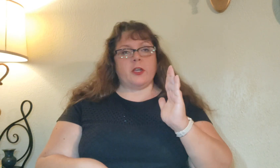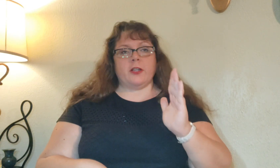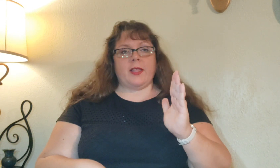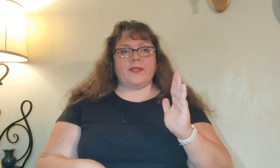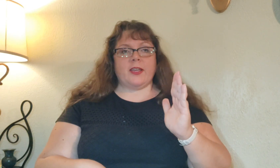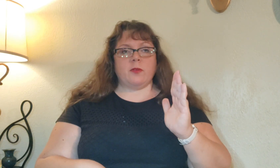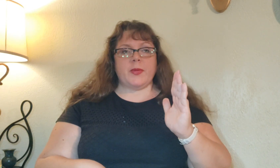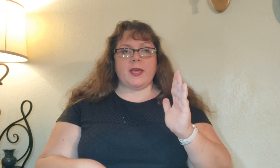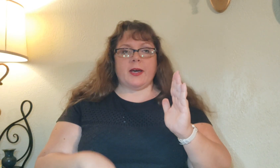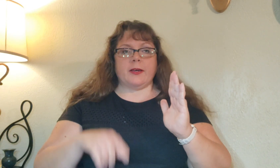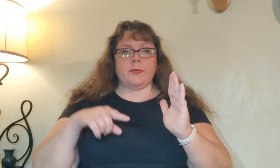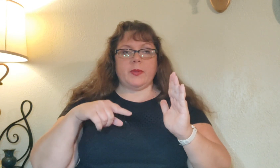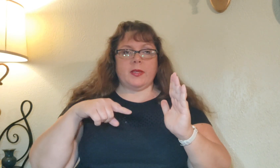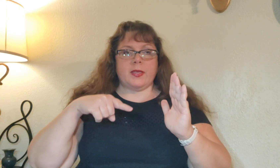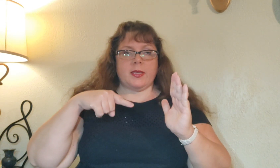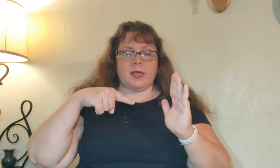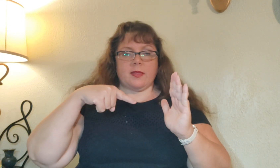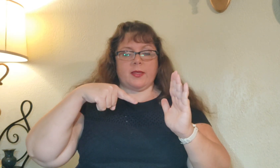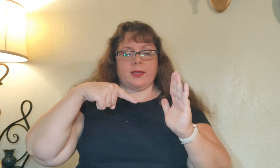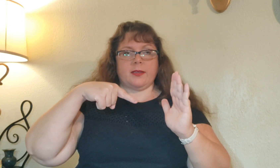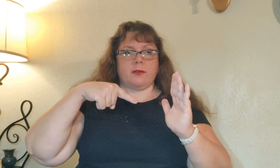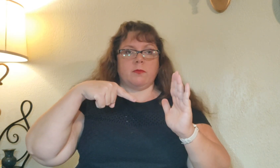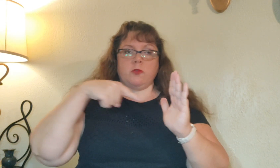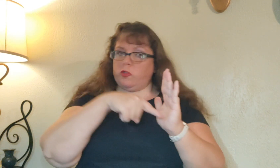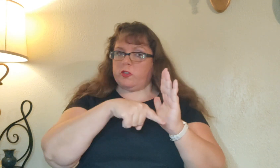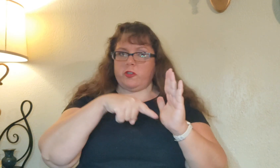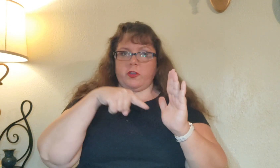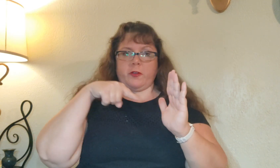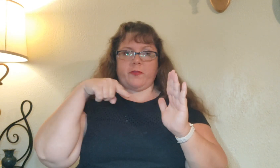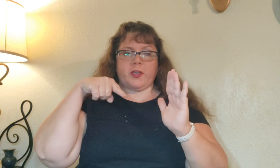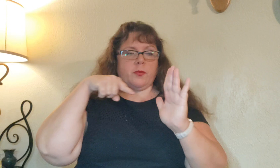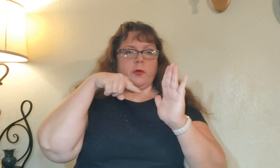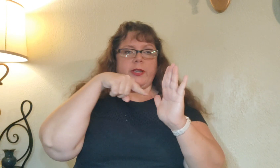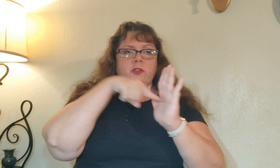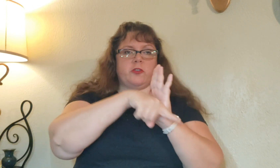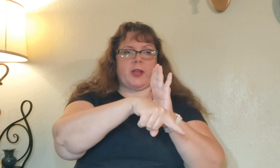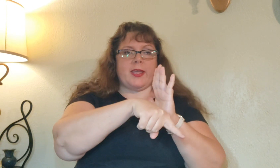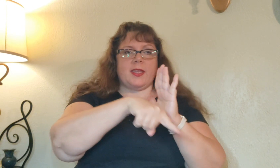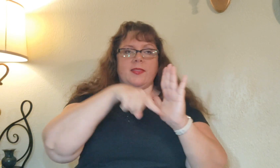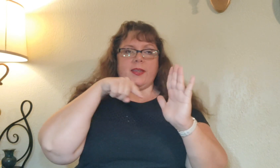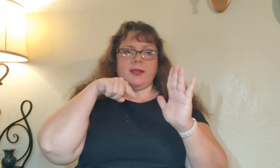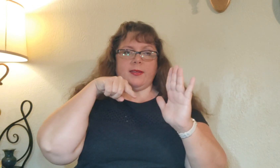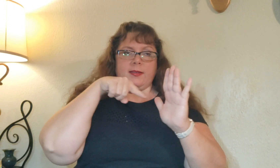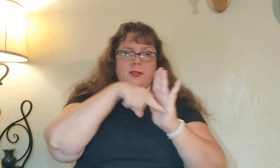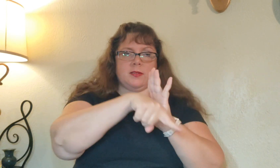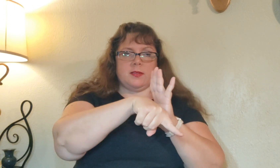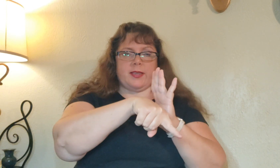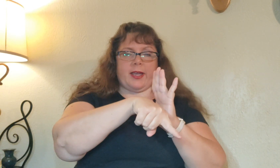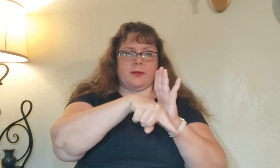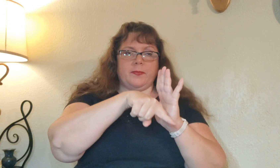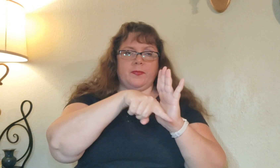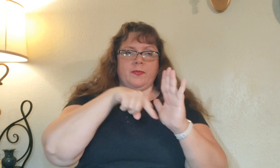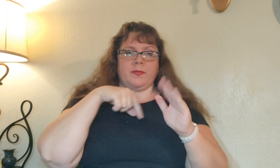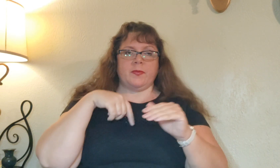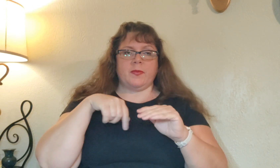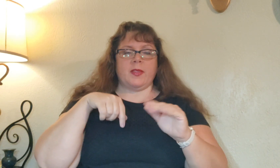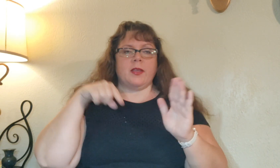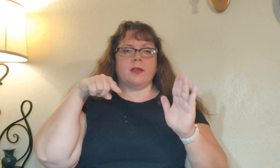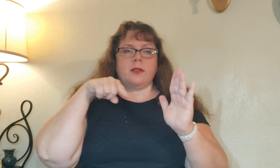your left hand will be up, and then just your finger pointing straight and then down.